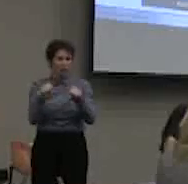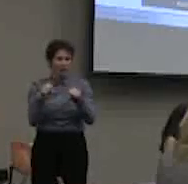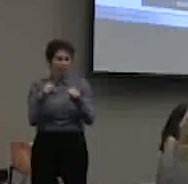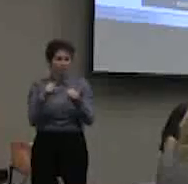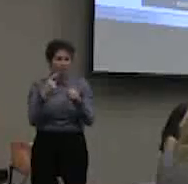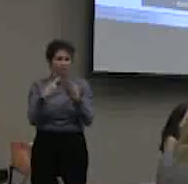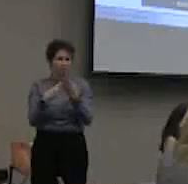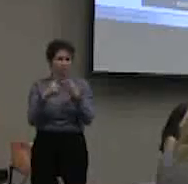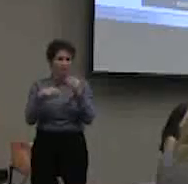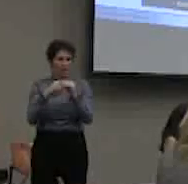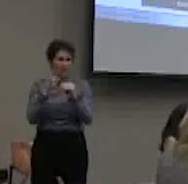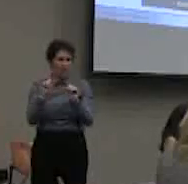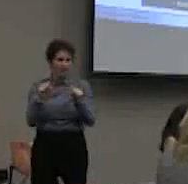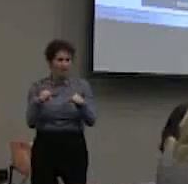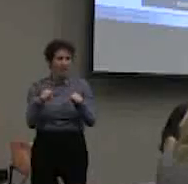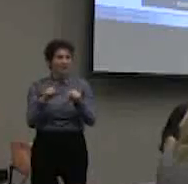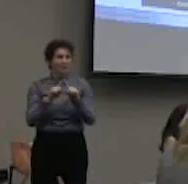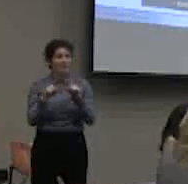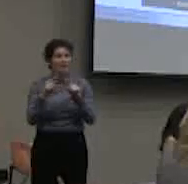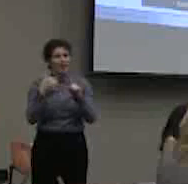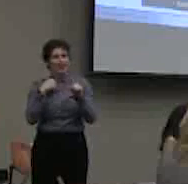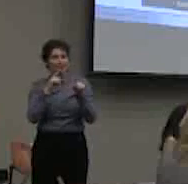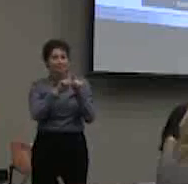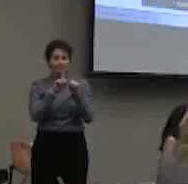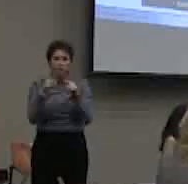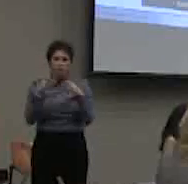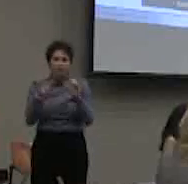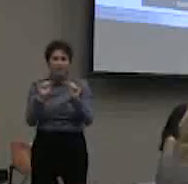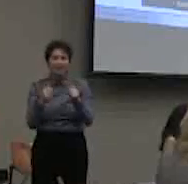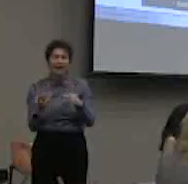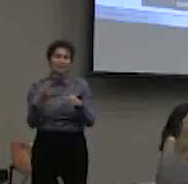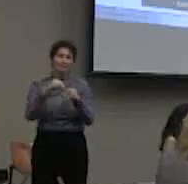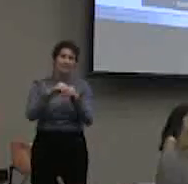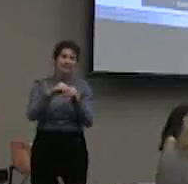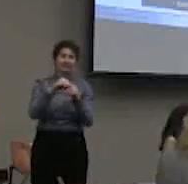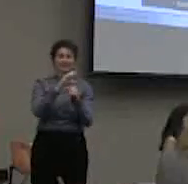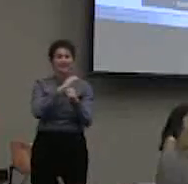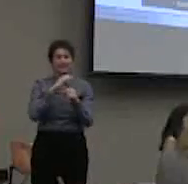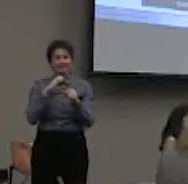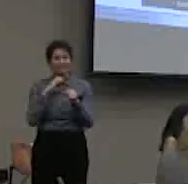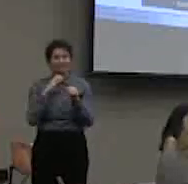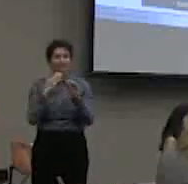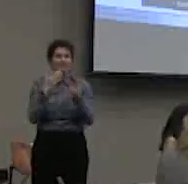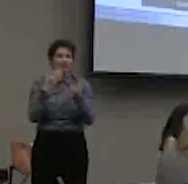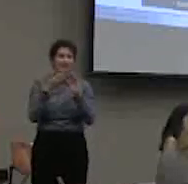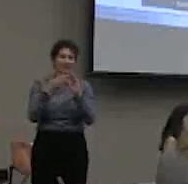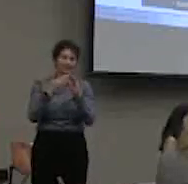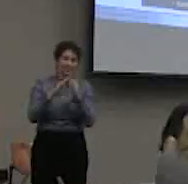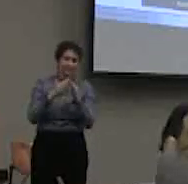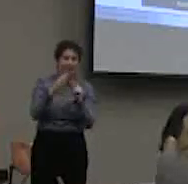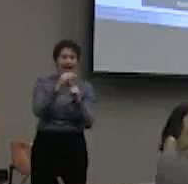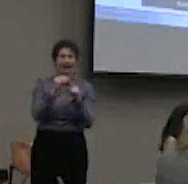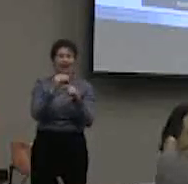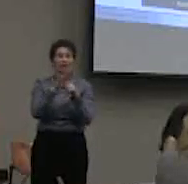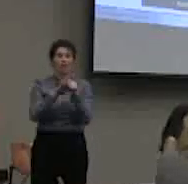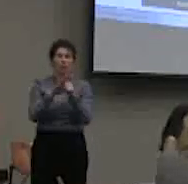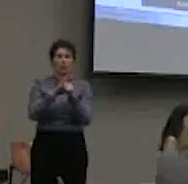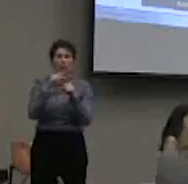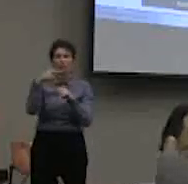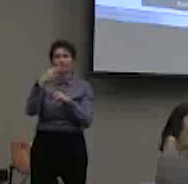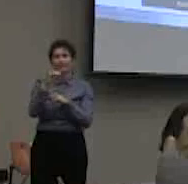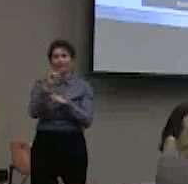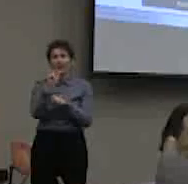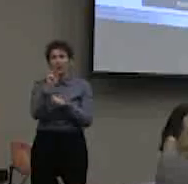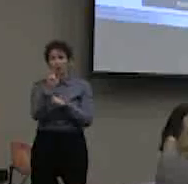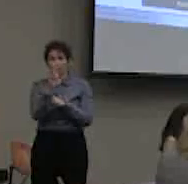But there are ways to bring together city councils, mayor offices, and local philanthropy and businesses to help contribute